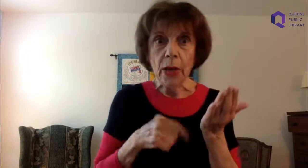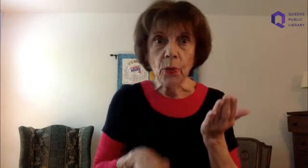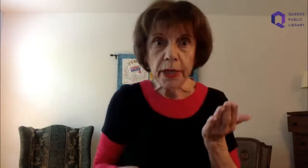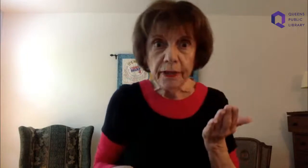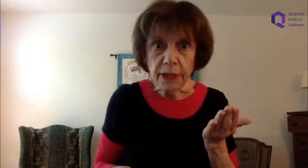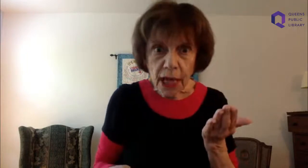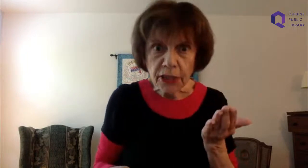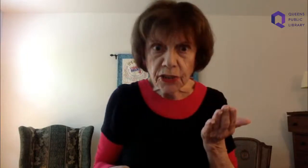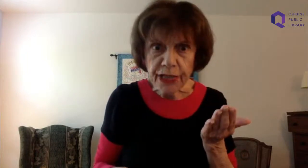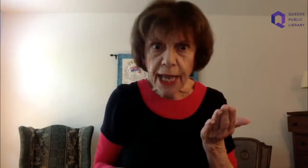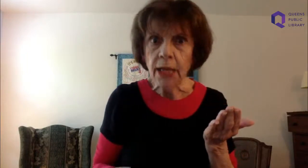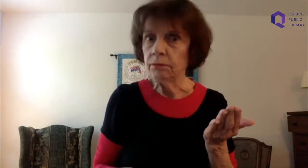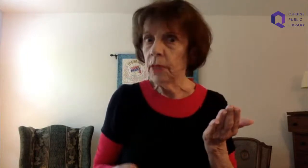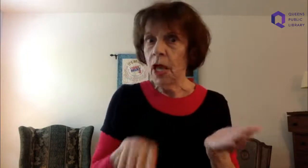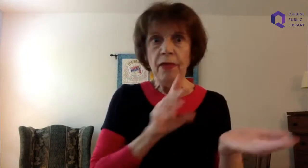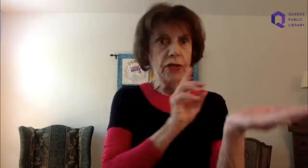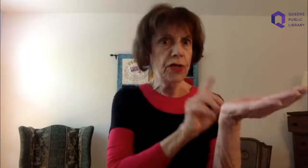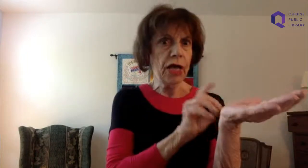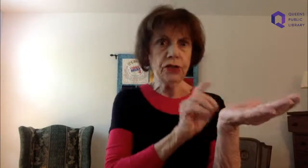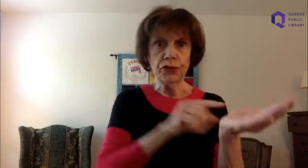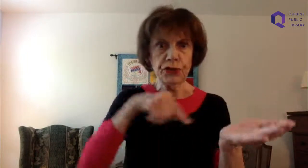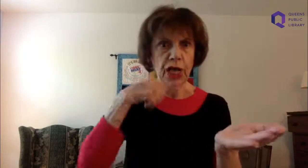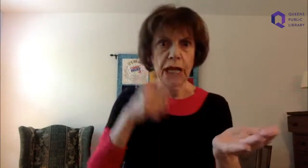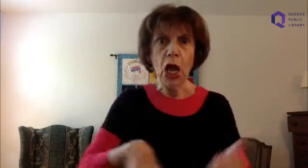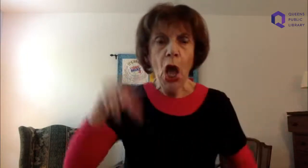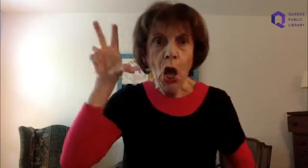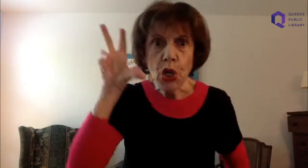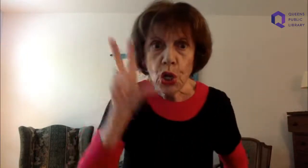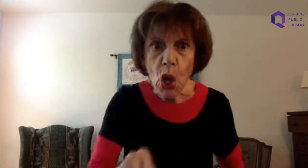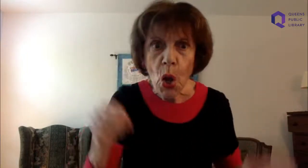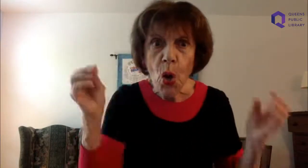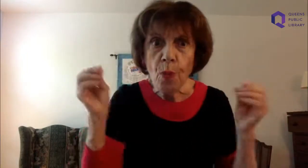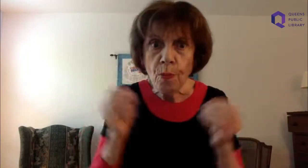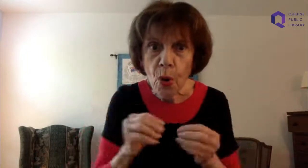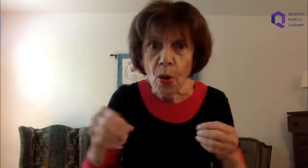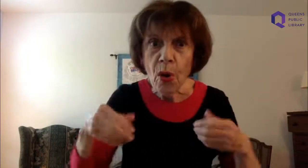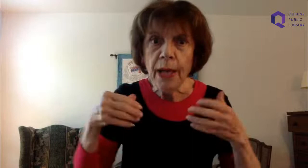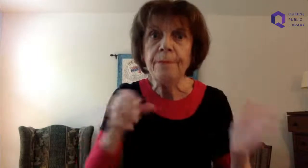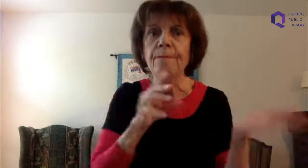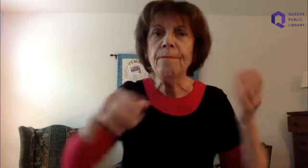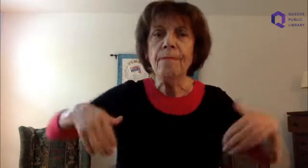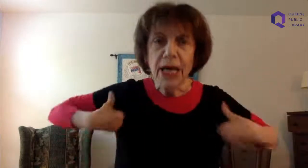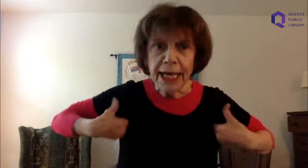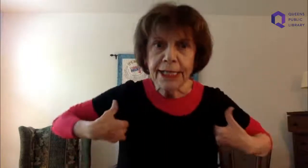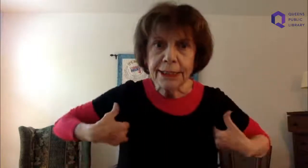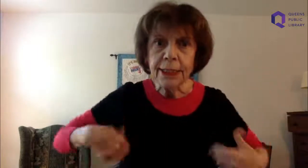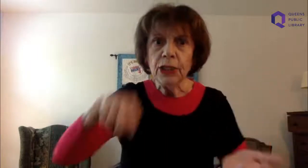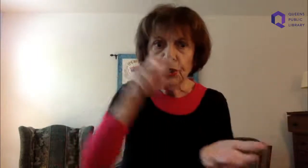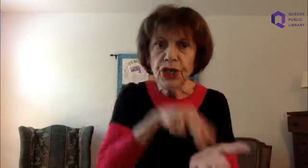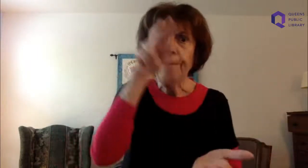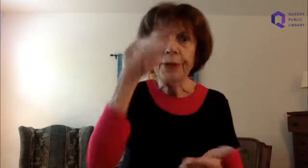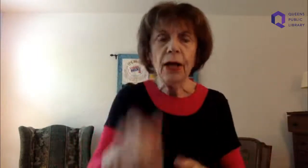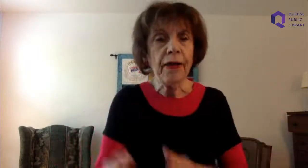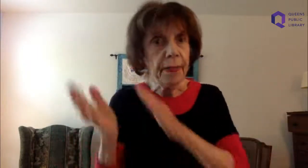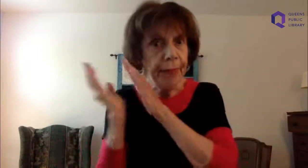And what did the doctor say? The doctor said, no more monkeys jumping on the